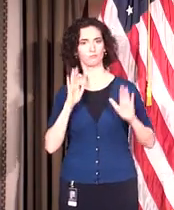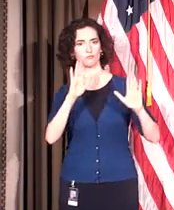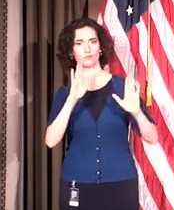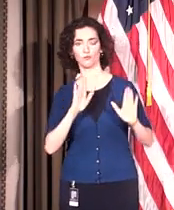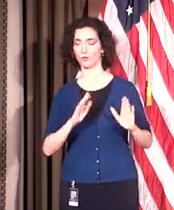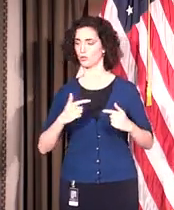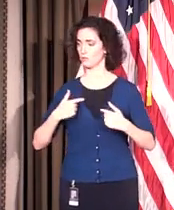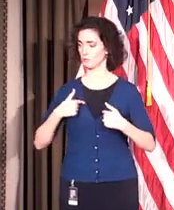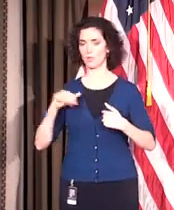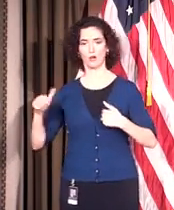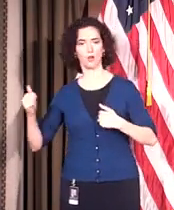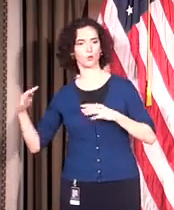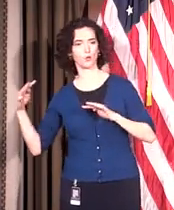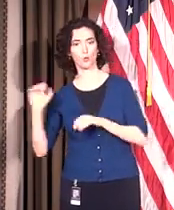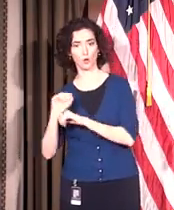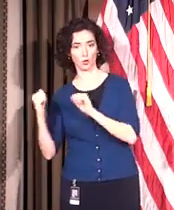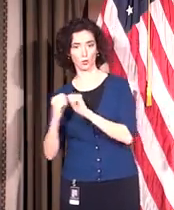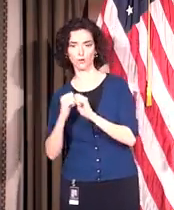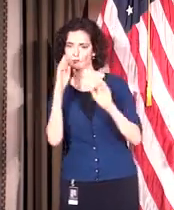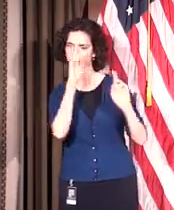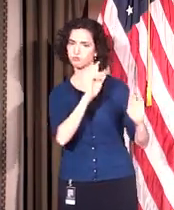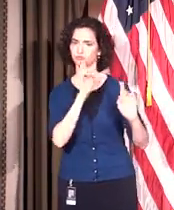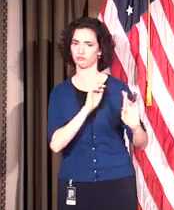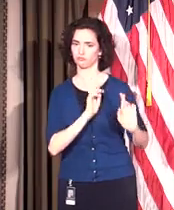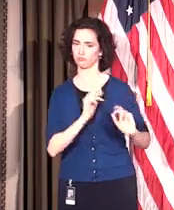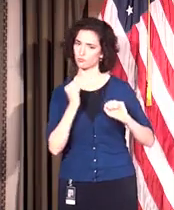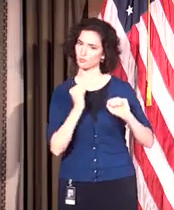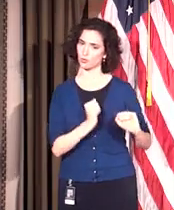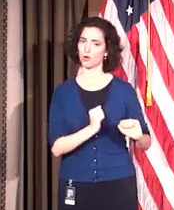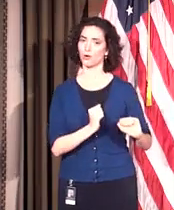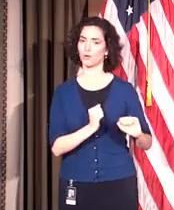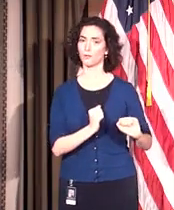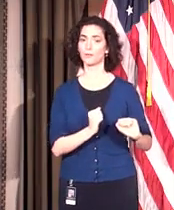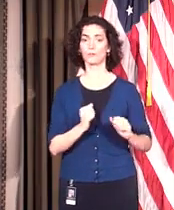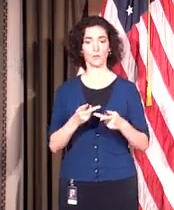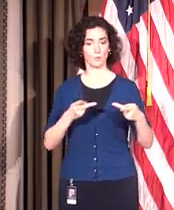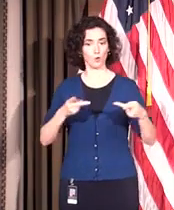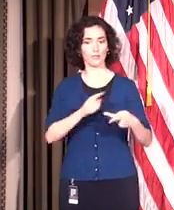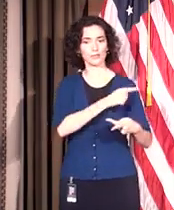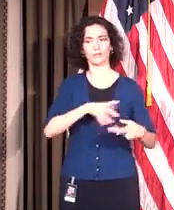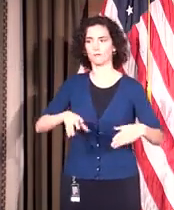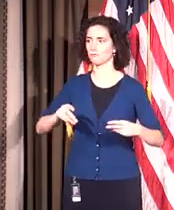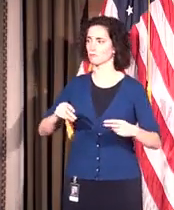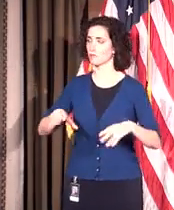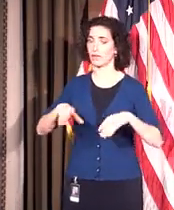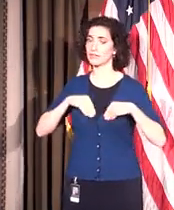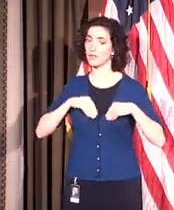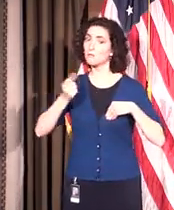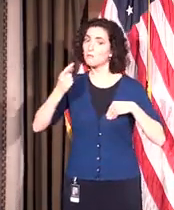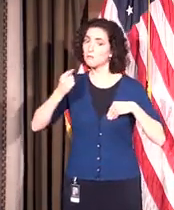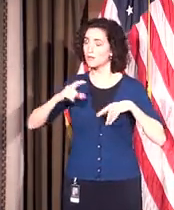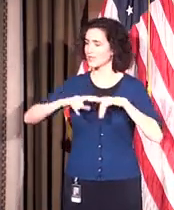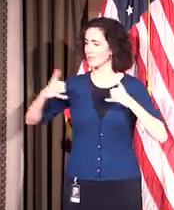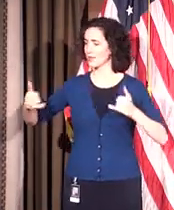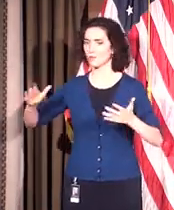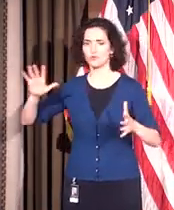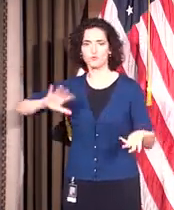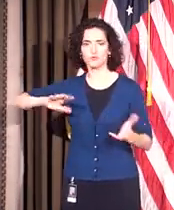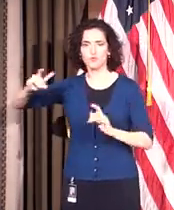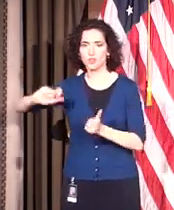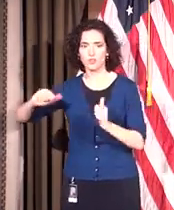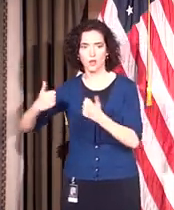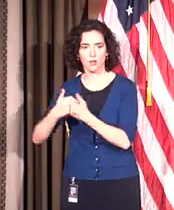his colleagues. He's accepted this position in a rather challenging time while the